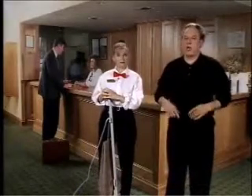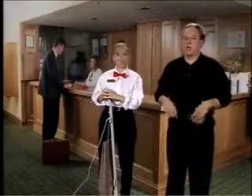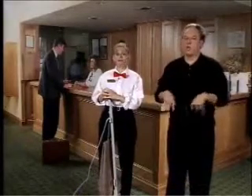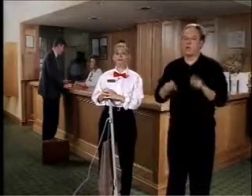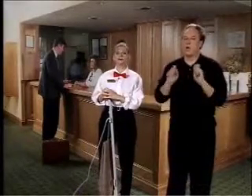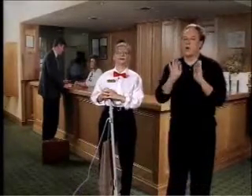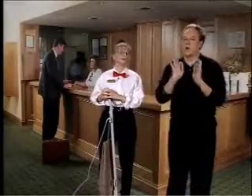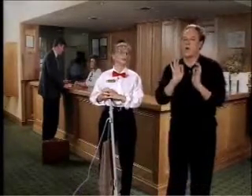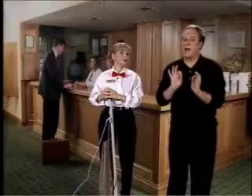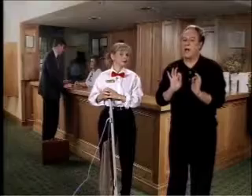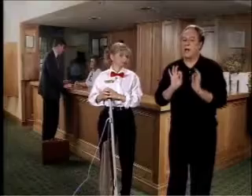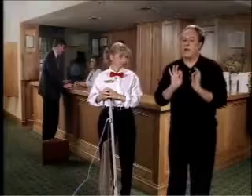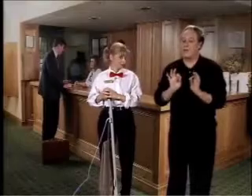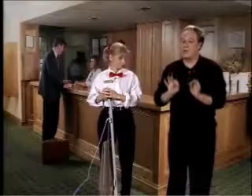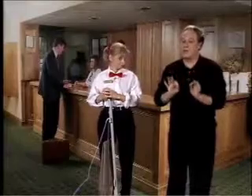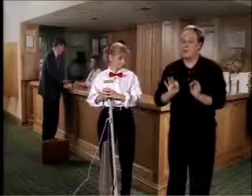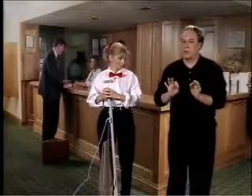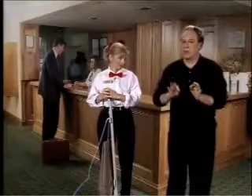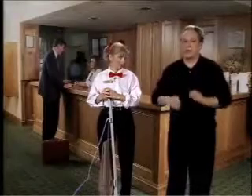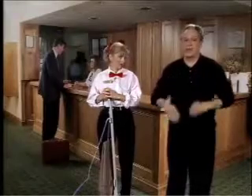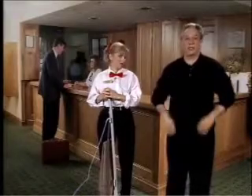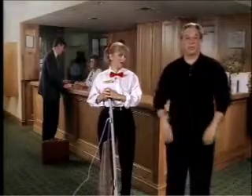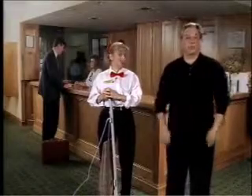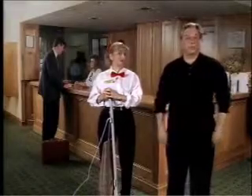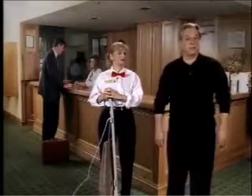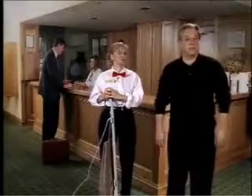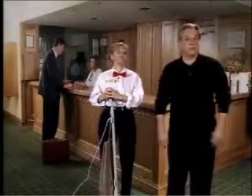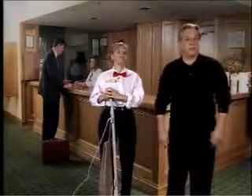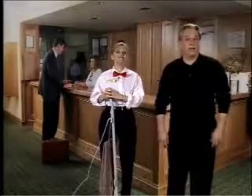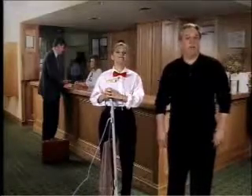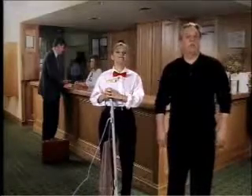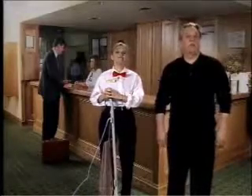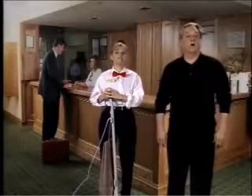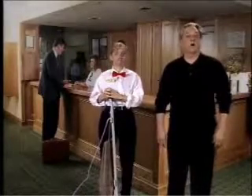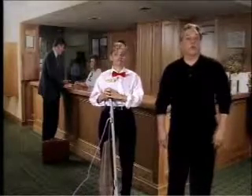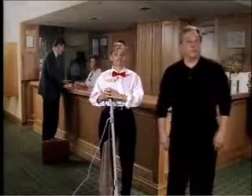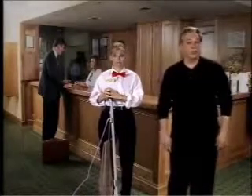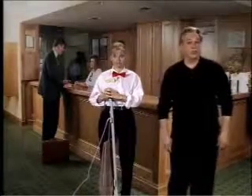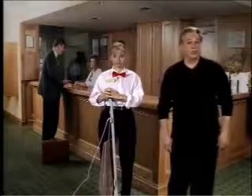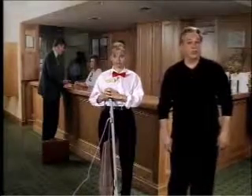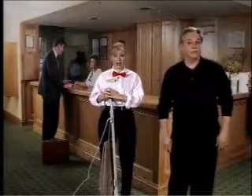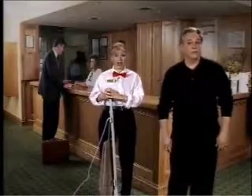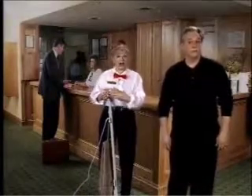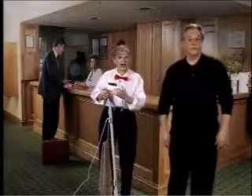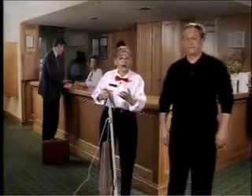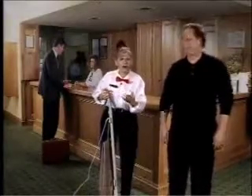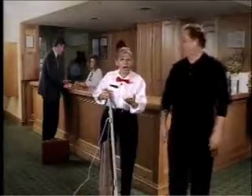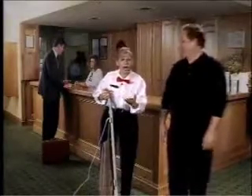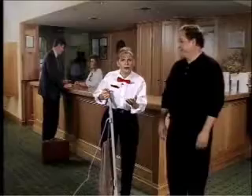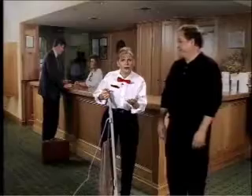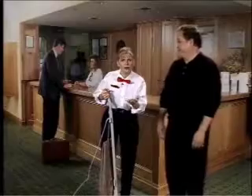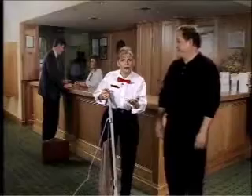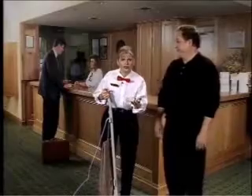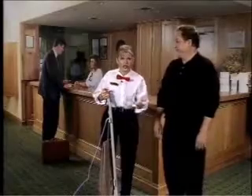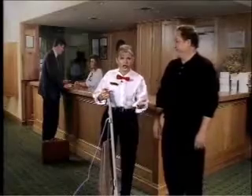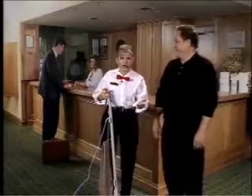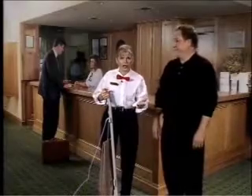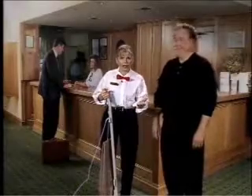along with the right facial expression can turn a statement into a question. But how do you accomplish this in sign